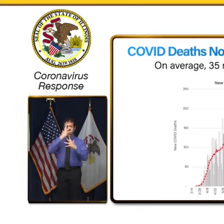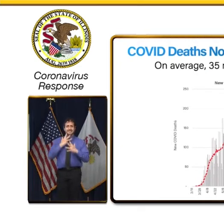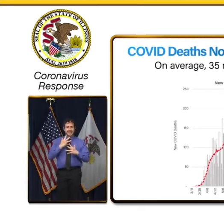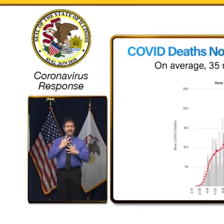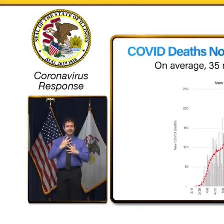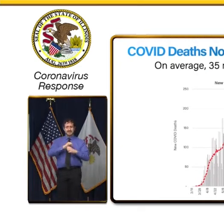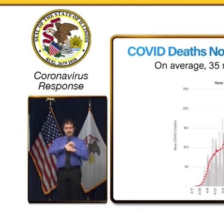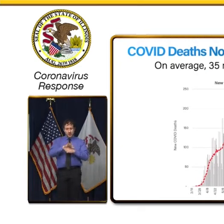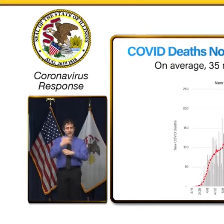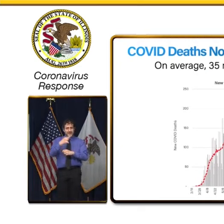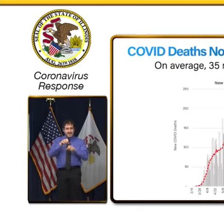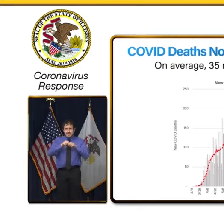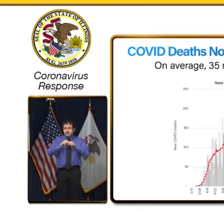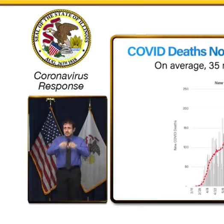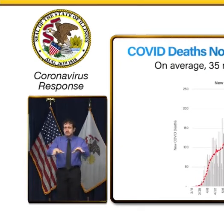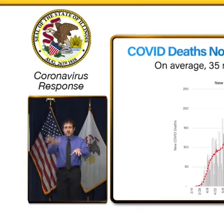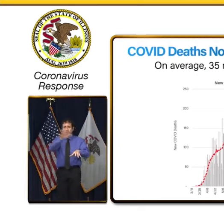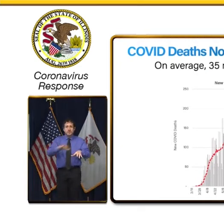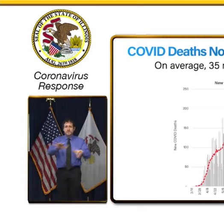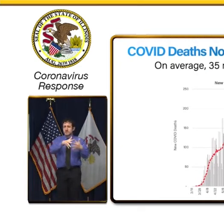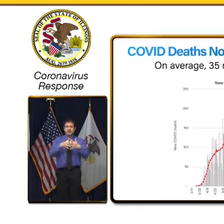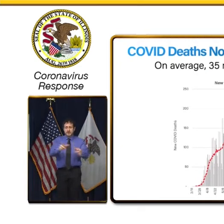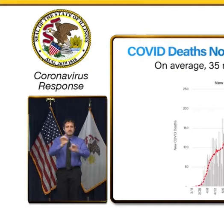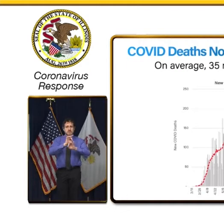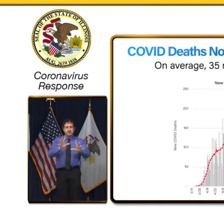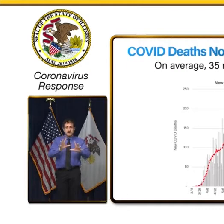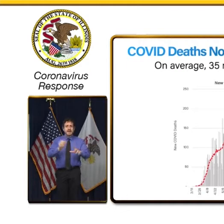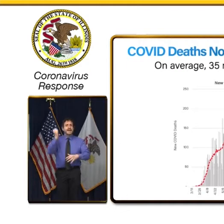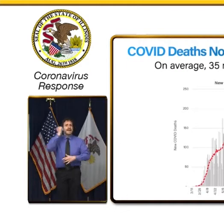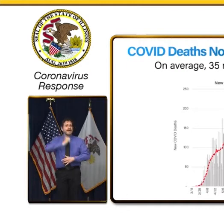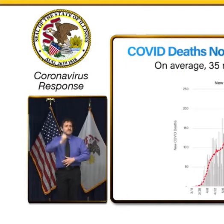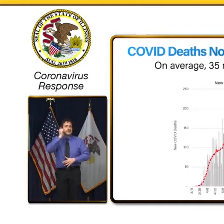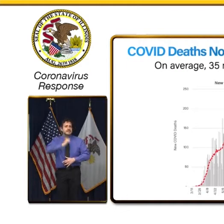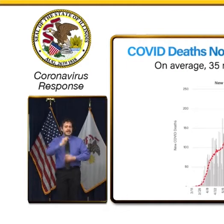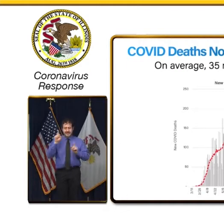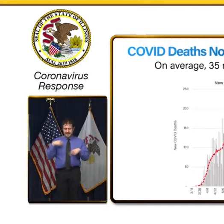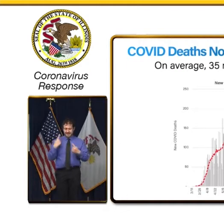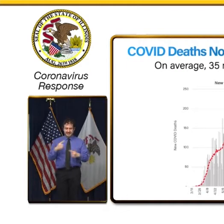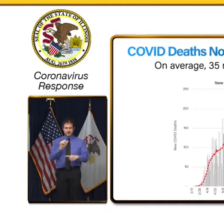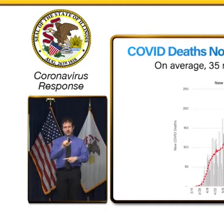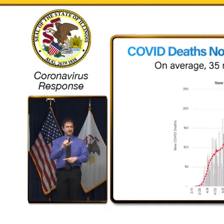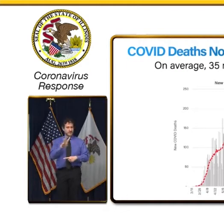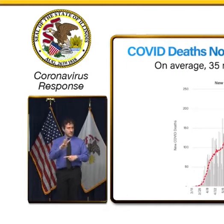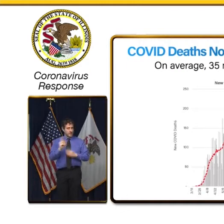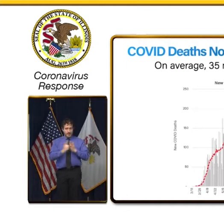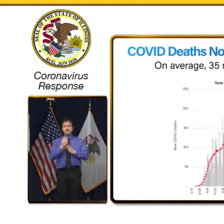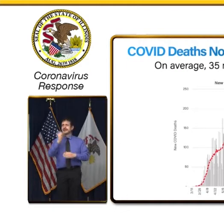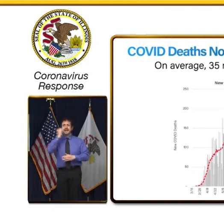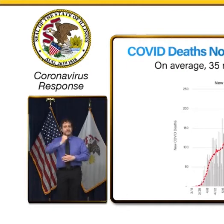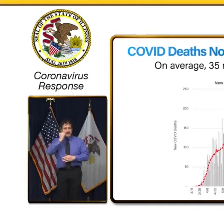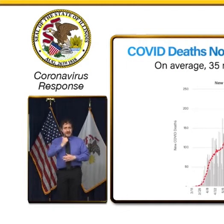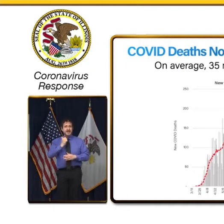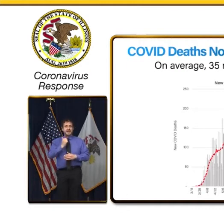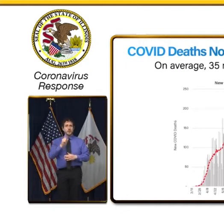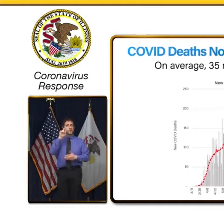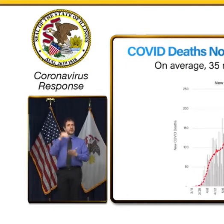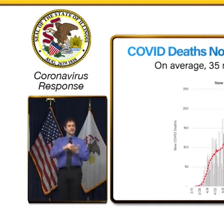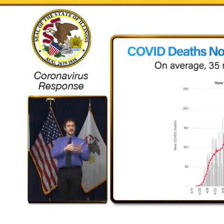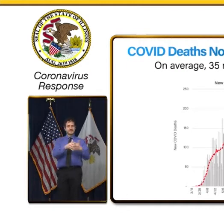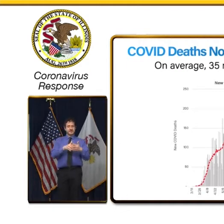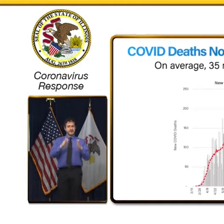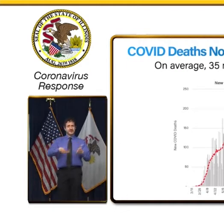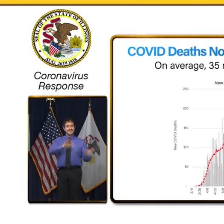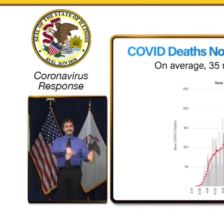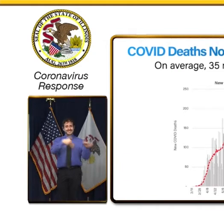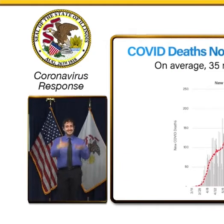nation and taking more than 1,000 American lives in the last 24 hours. But even